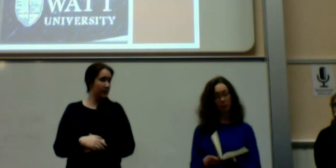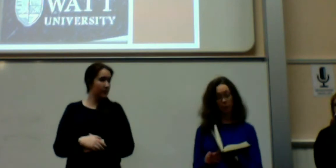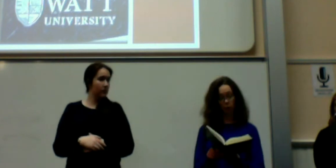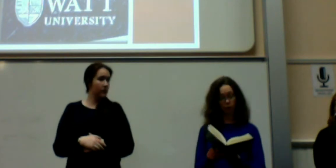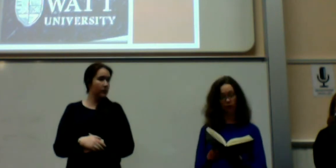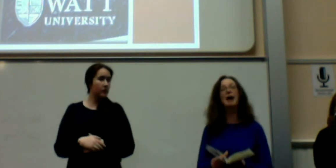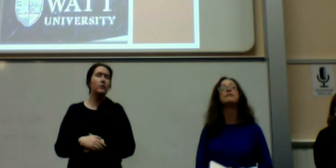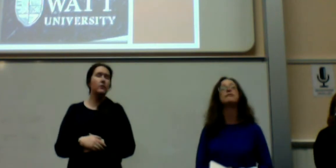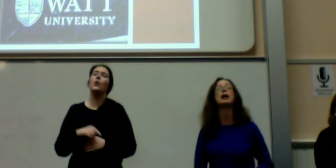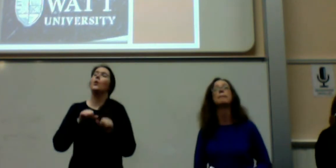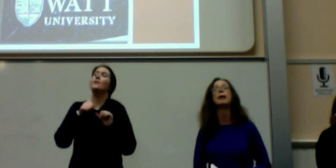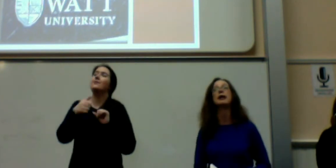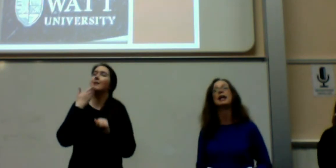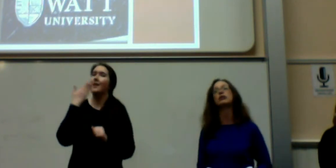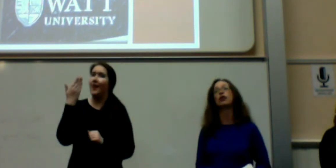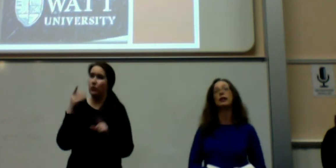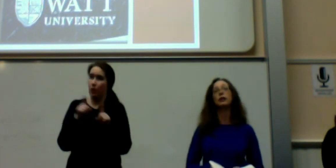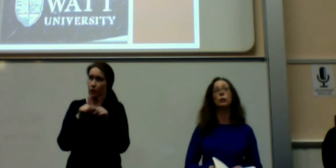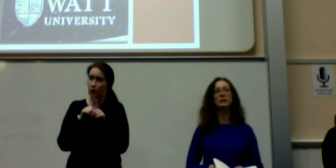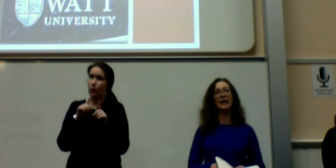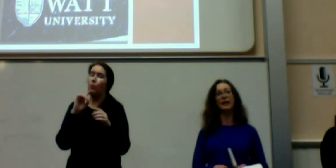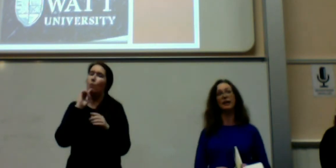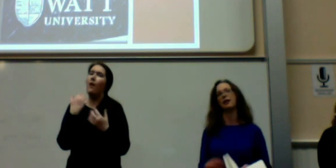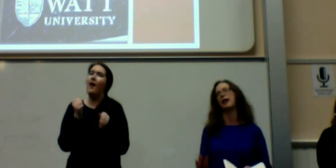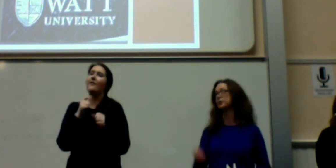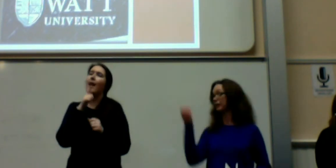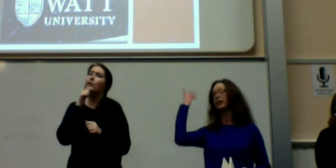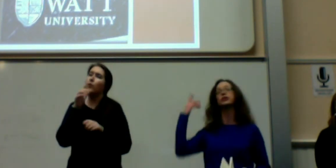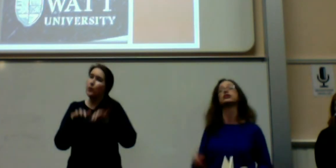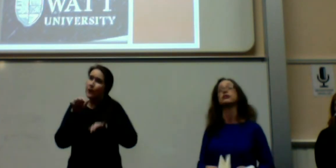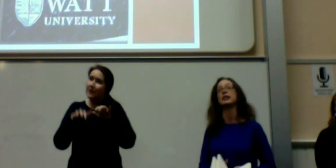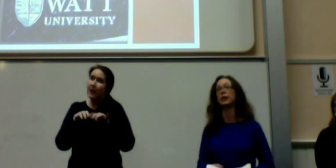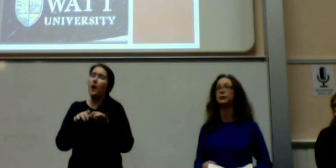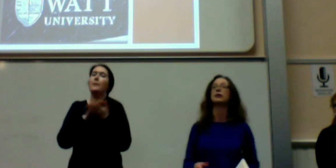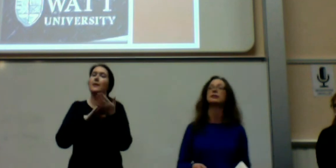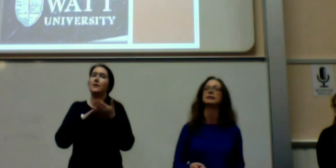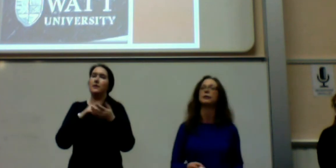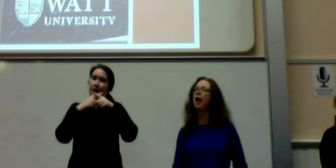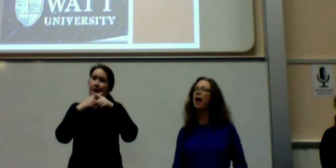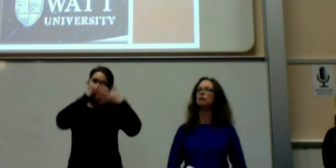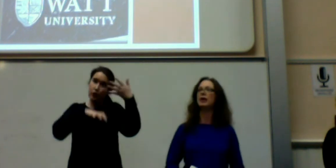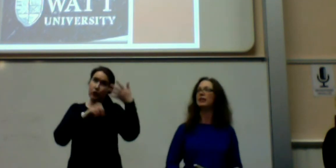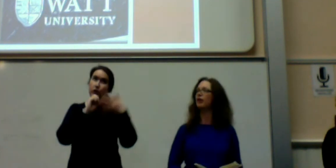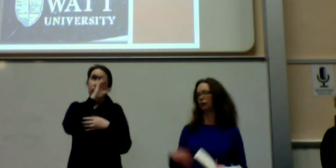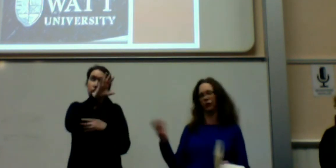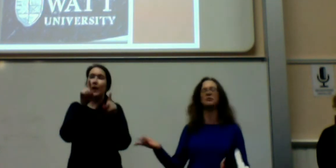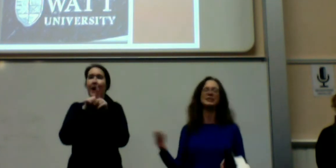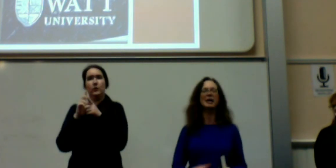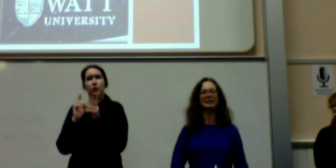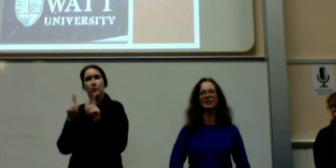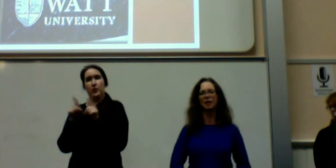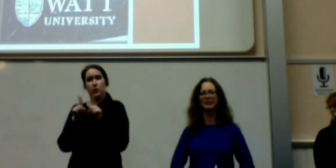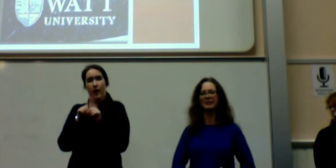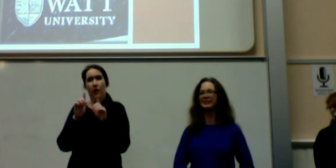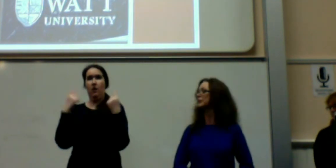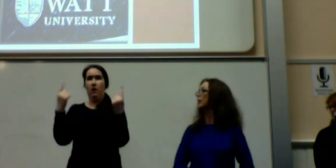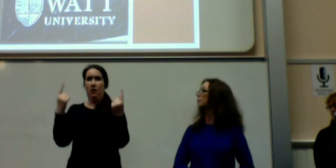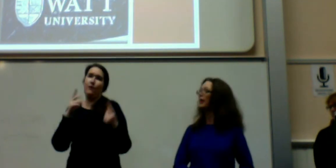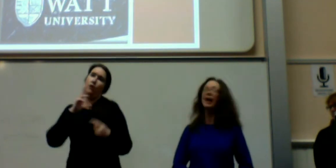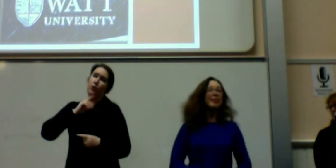And that one will also have an electronic note taker doing image to screen as well. A ring and also obviously the SL